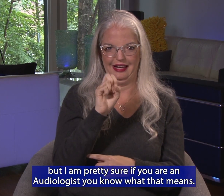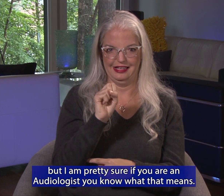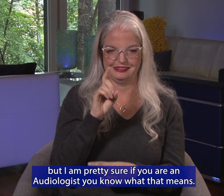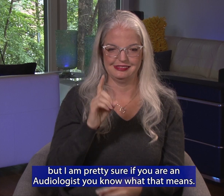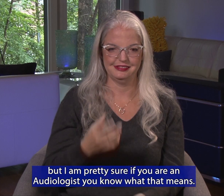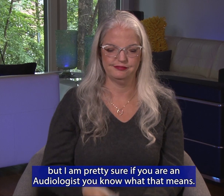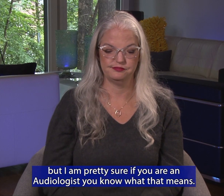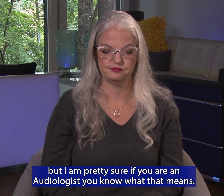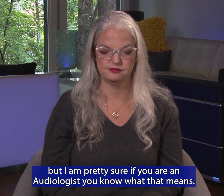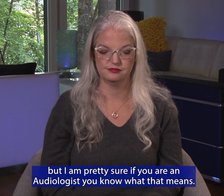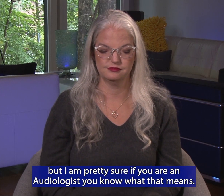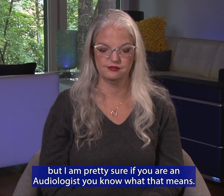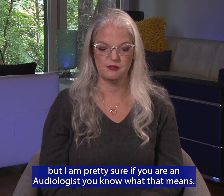an audiologist, you know what that means.